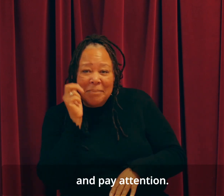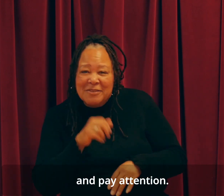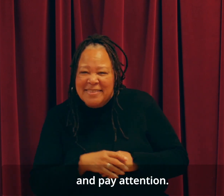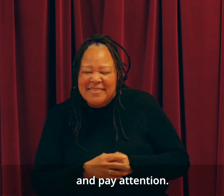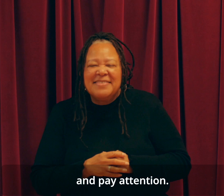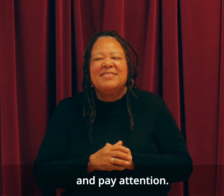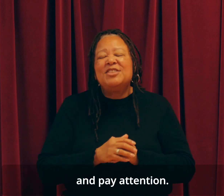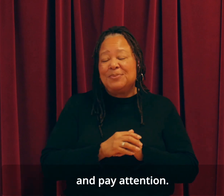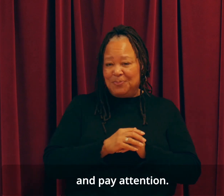and pay attention.